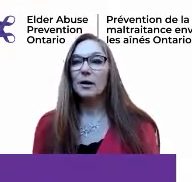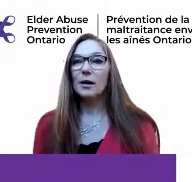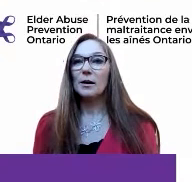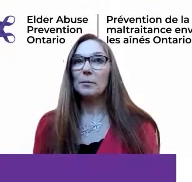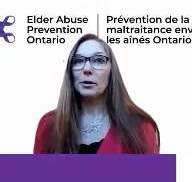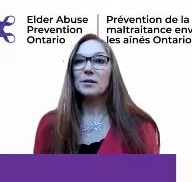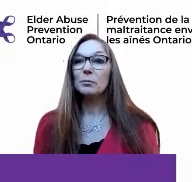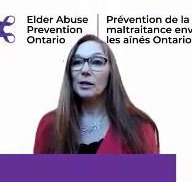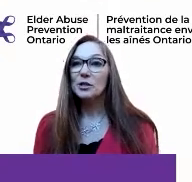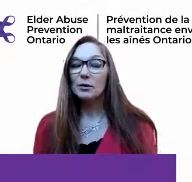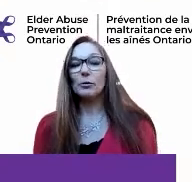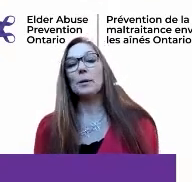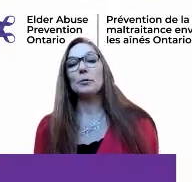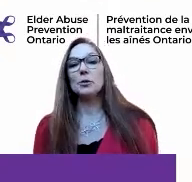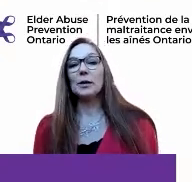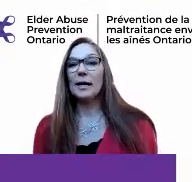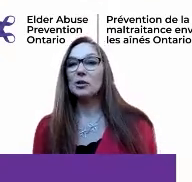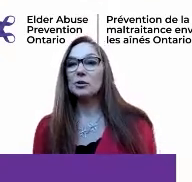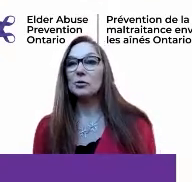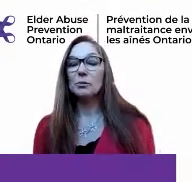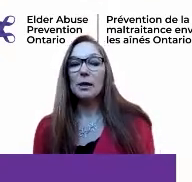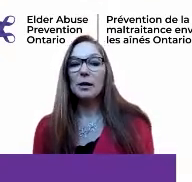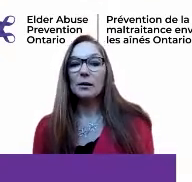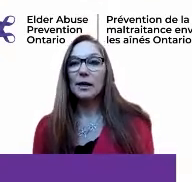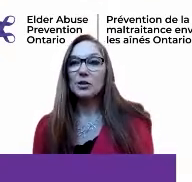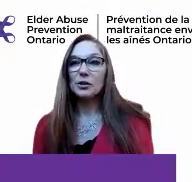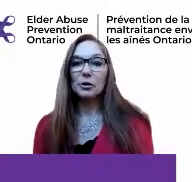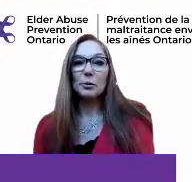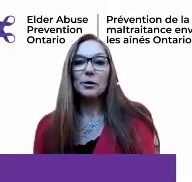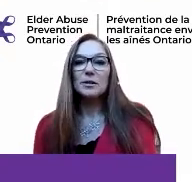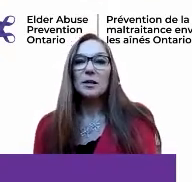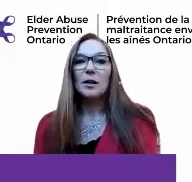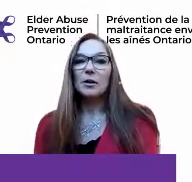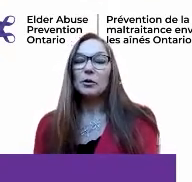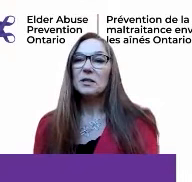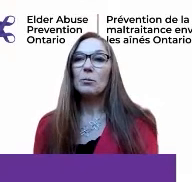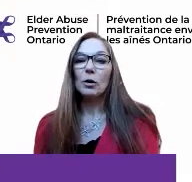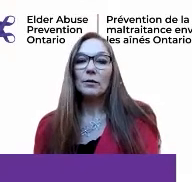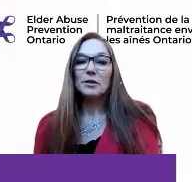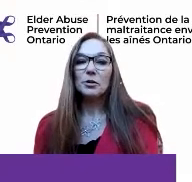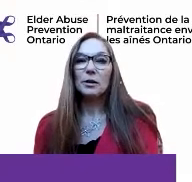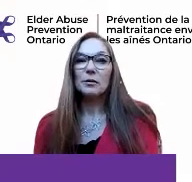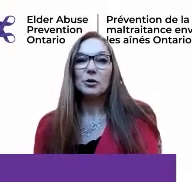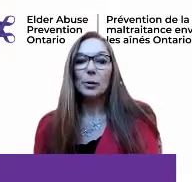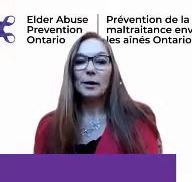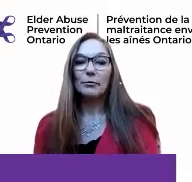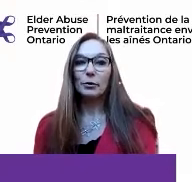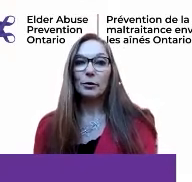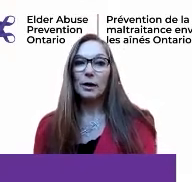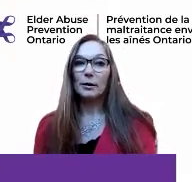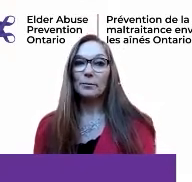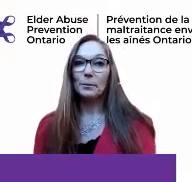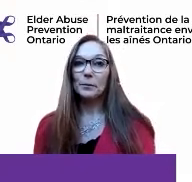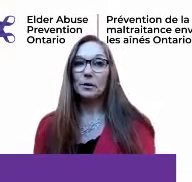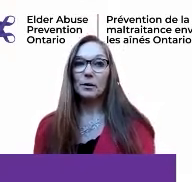of putting some pledges out for people to engage on social media, engage in their communities. You'll see more of this. You can join up